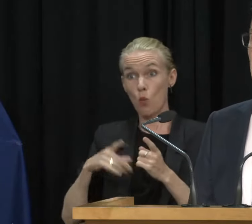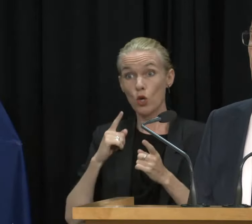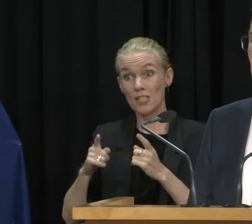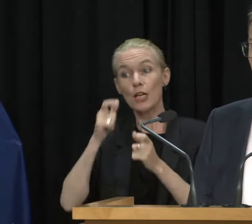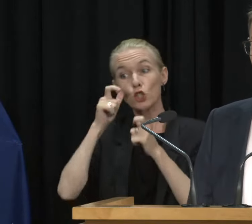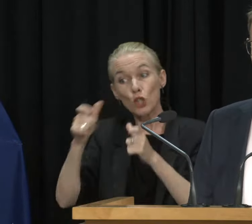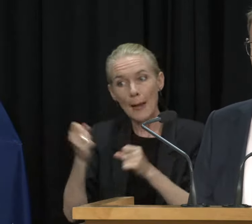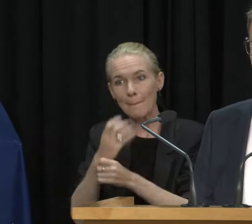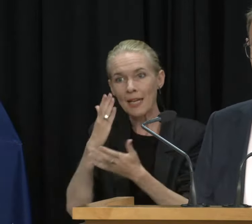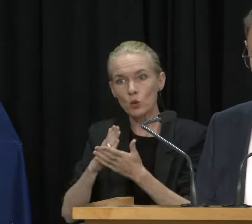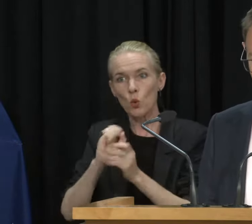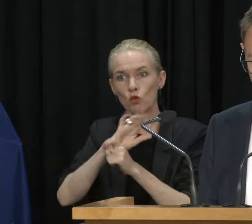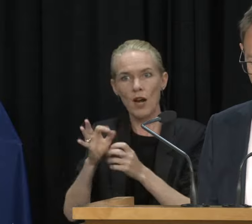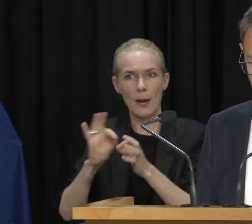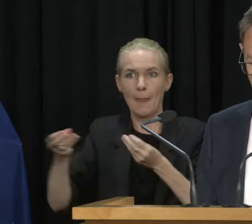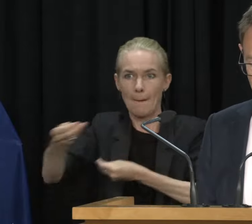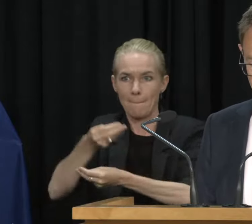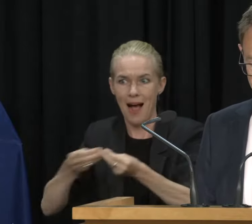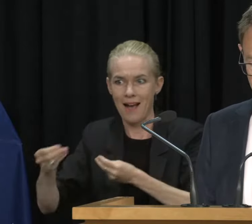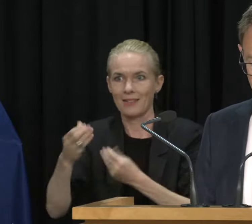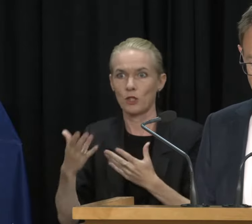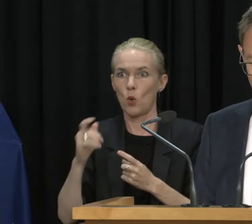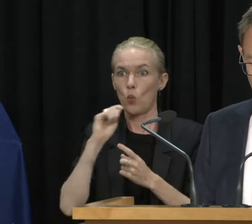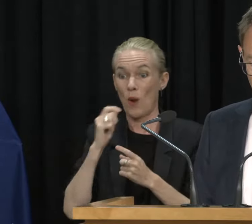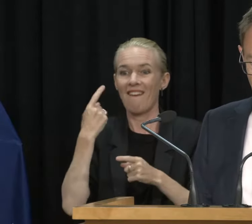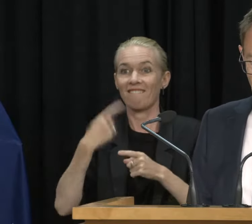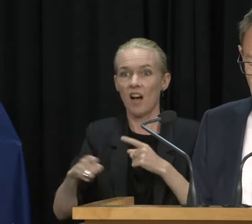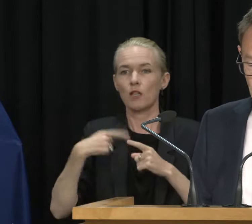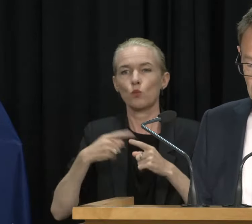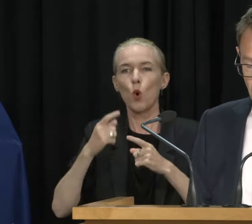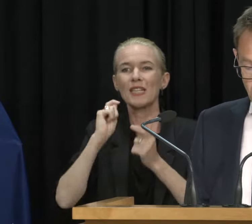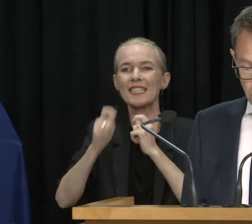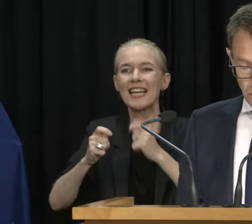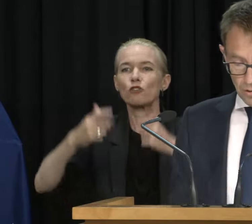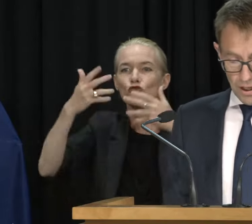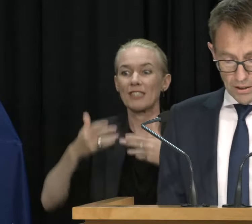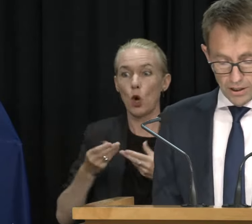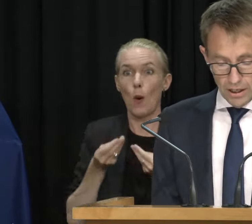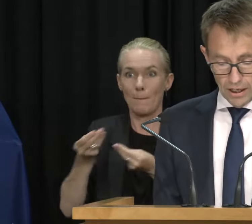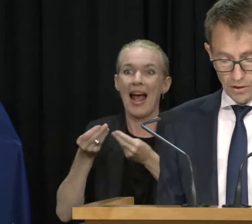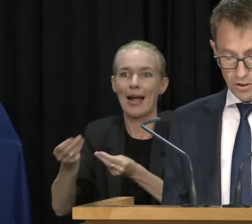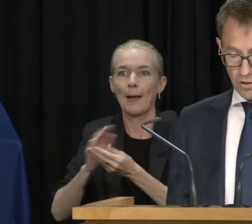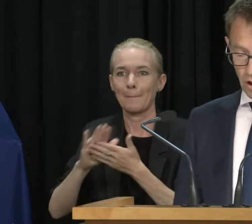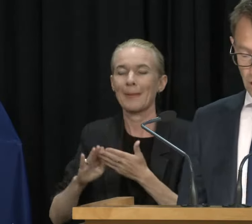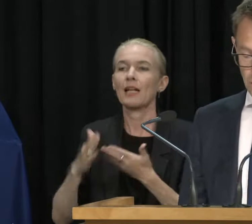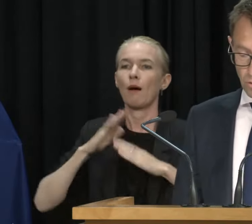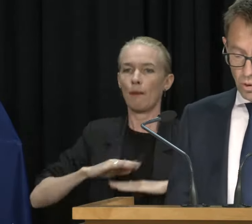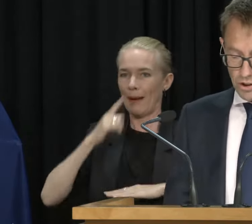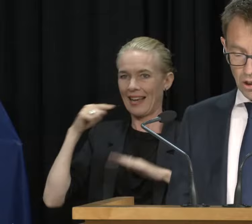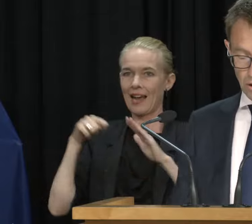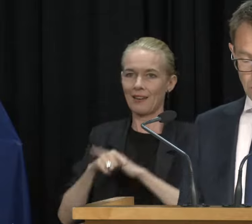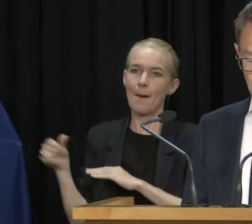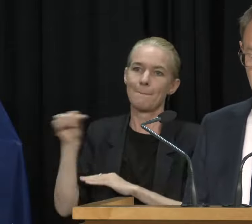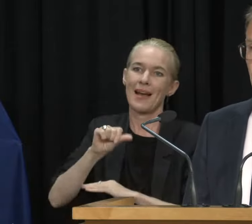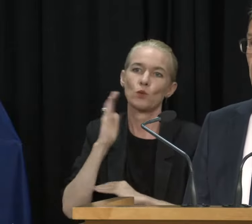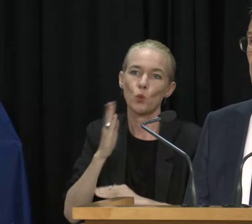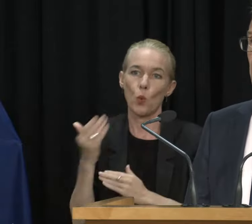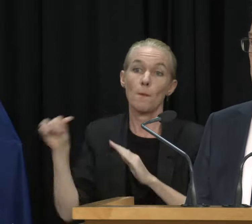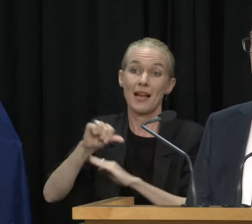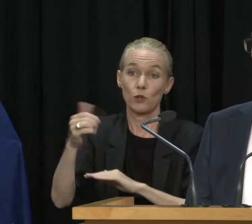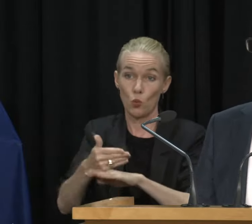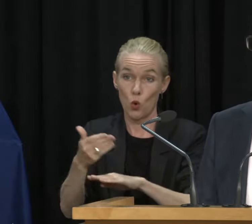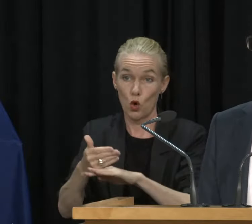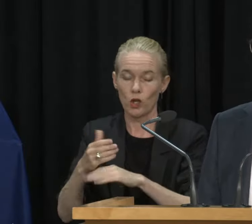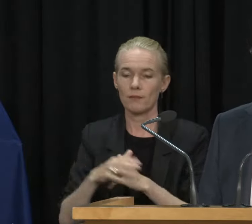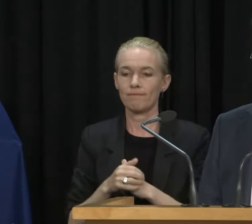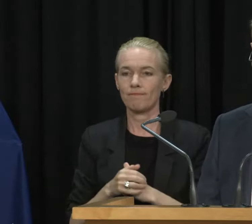through, and we will get them through as quickly as possible. A reminder also that the high school was closed last week